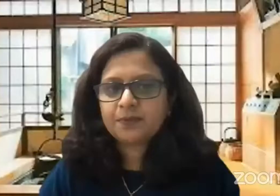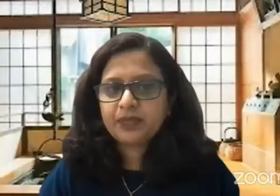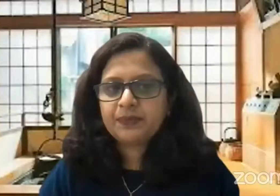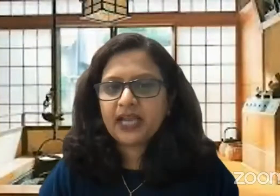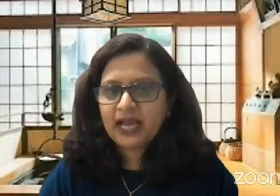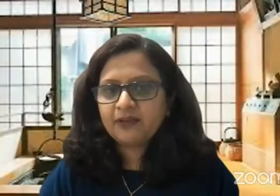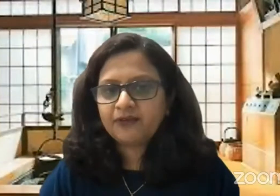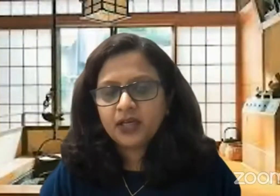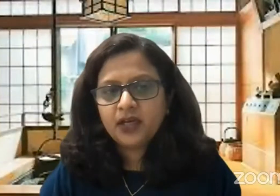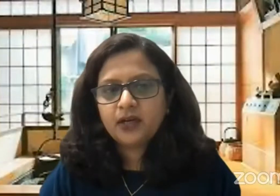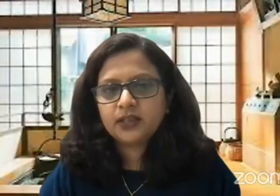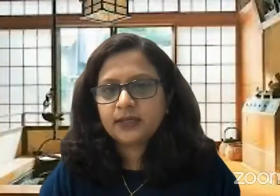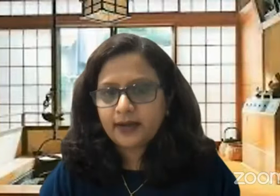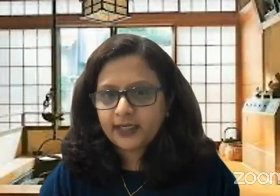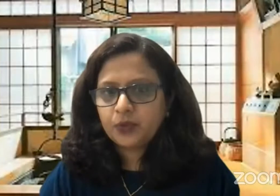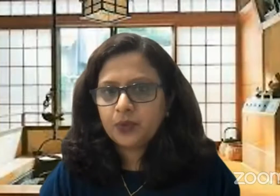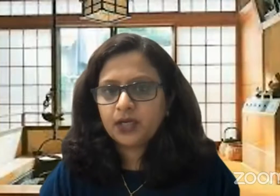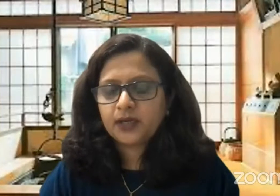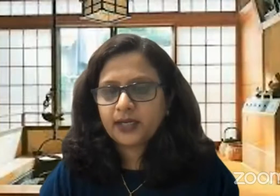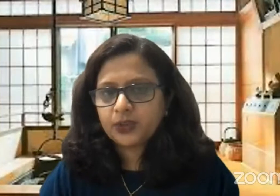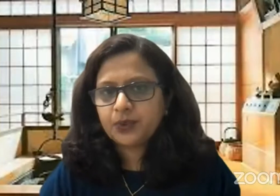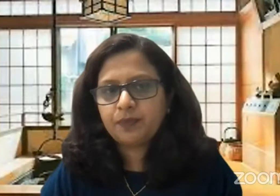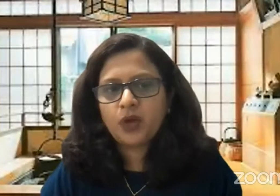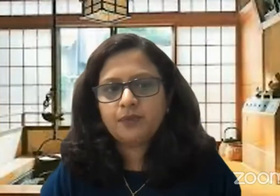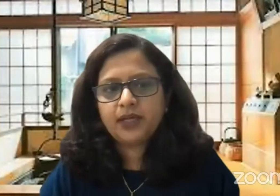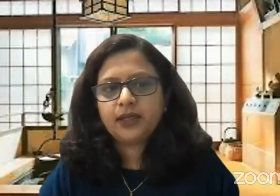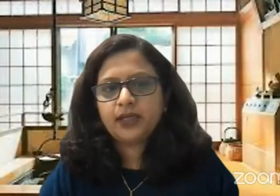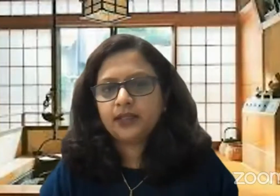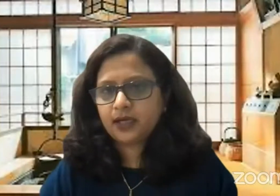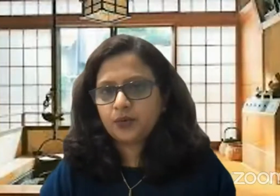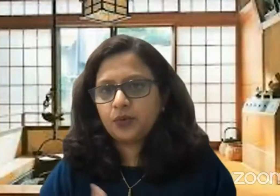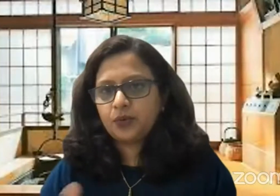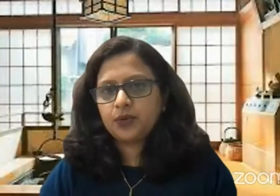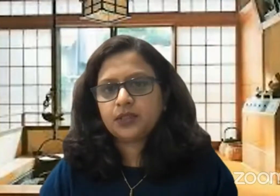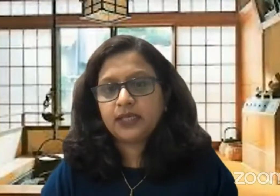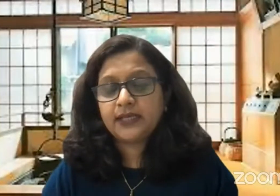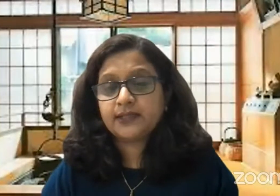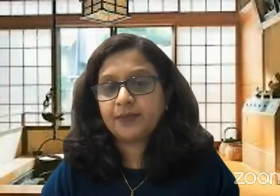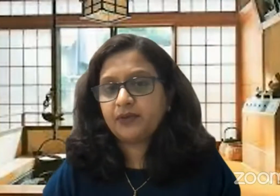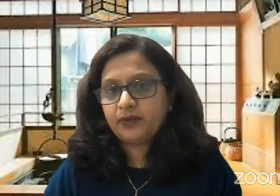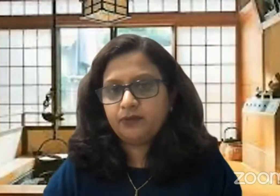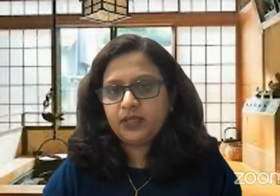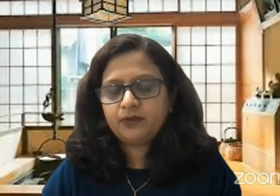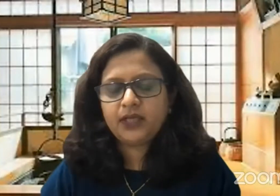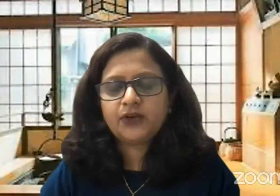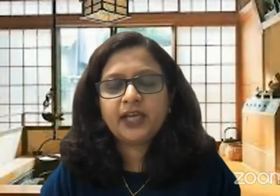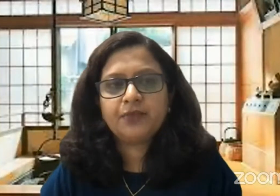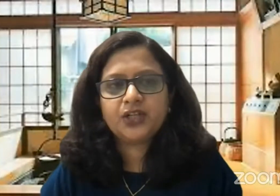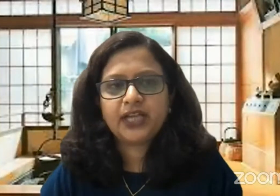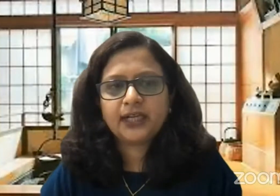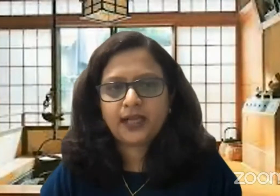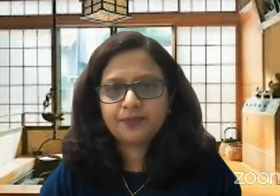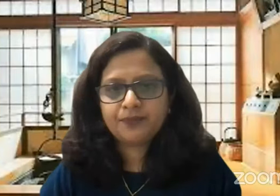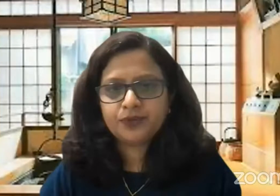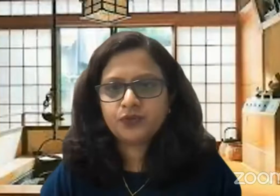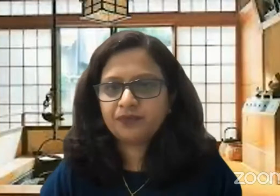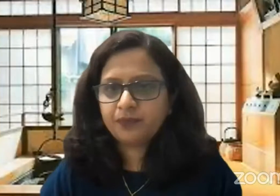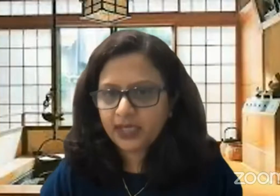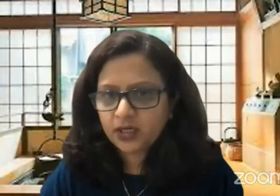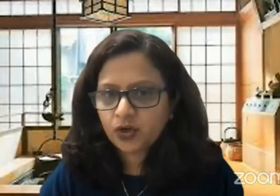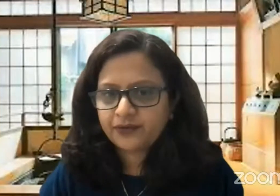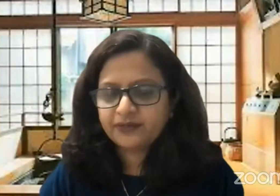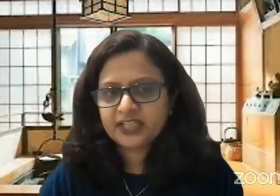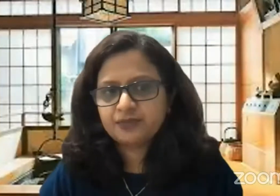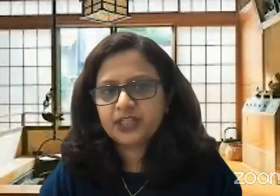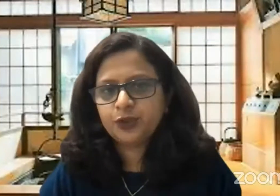that people have the right to work, right to employment, and there are no things, and we try and bridge that gap. So we've made